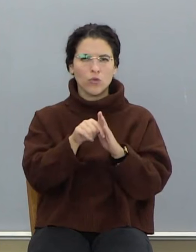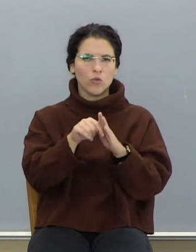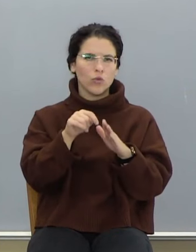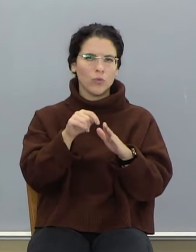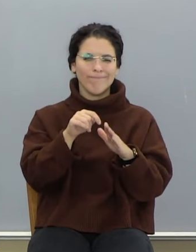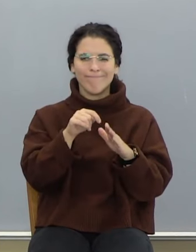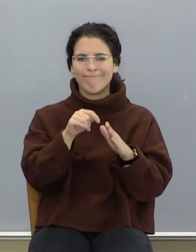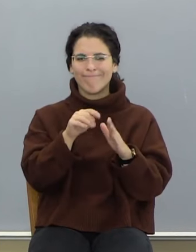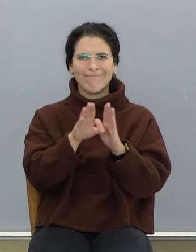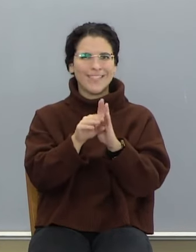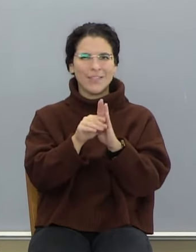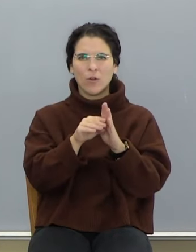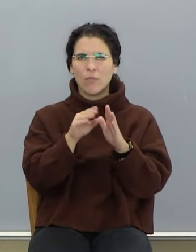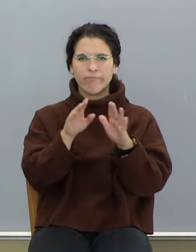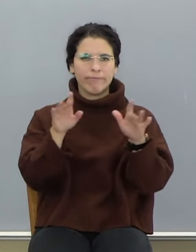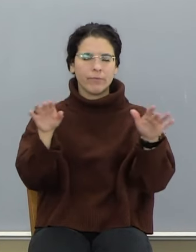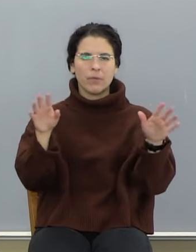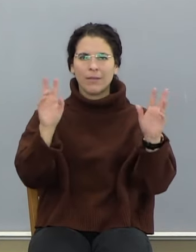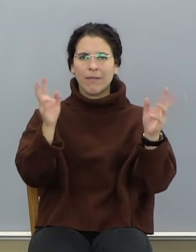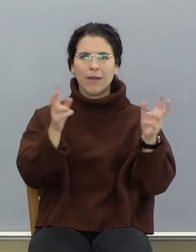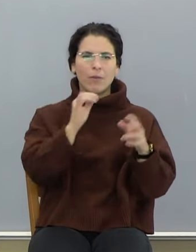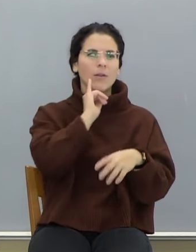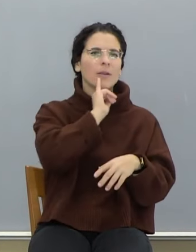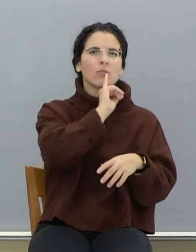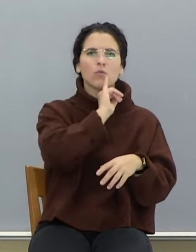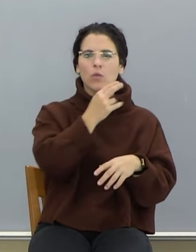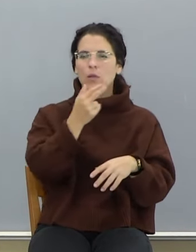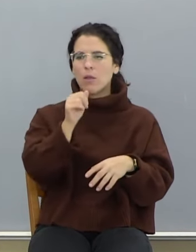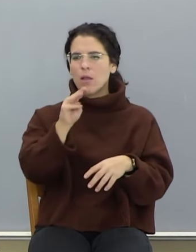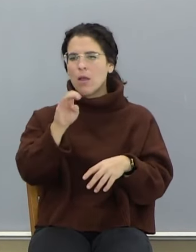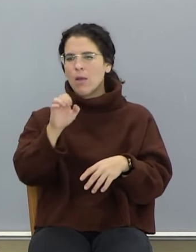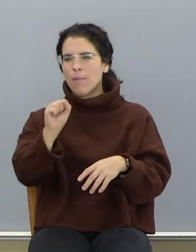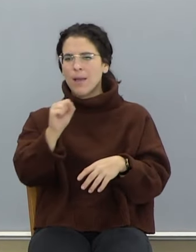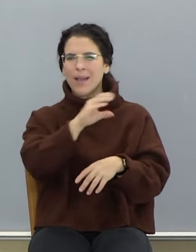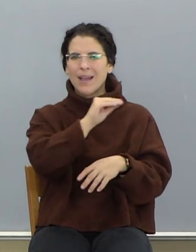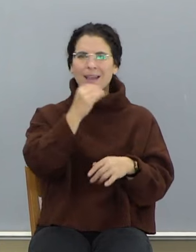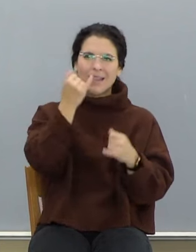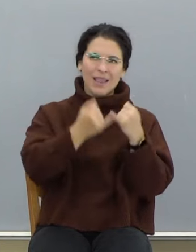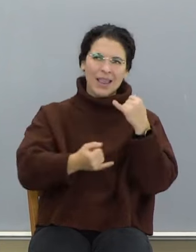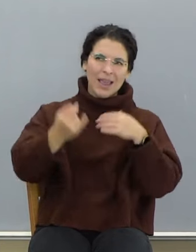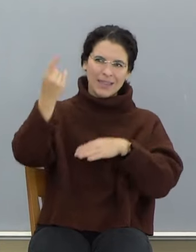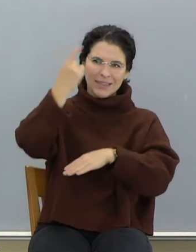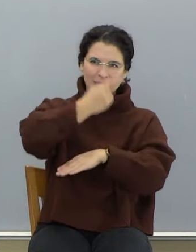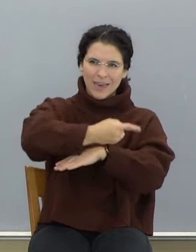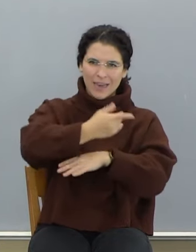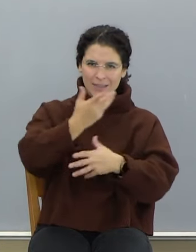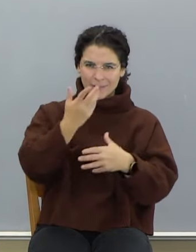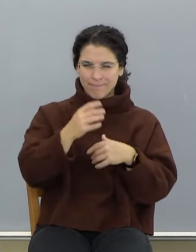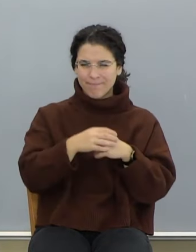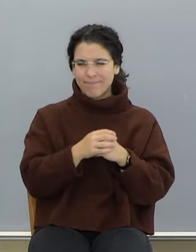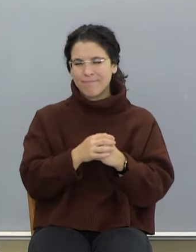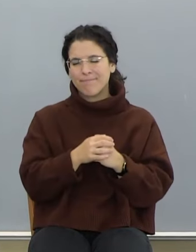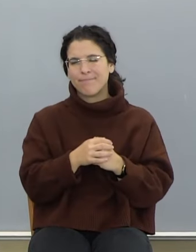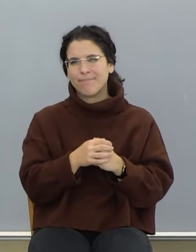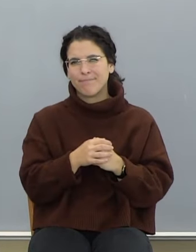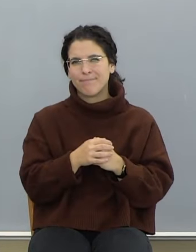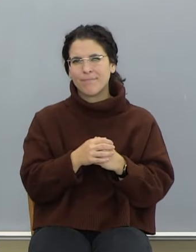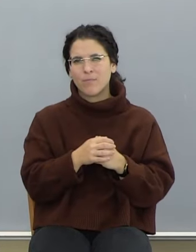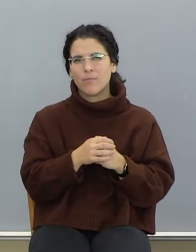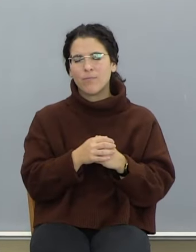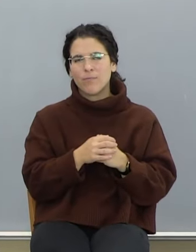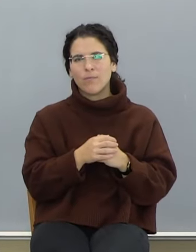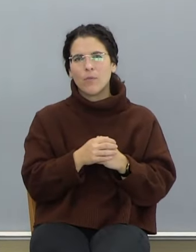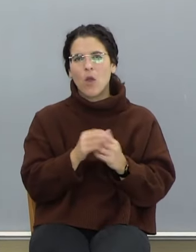one YouTube video titled Israel, Hamas, and the Last Days. And all too often, it